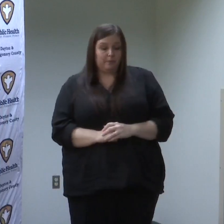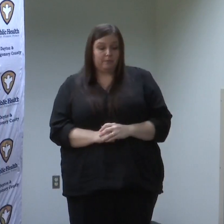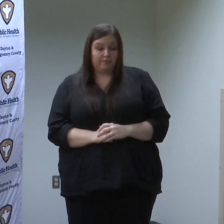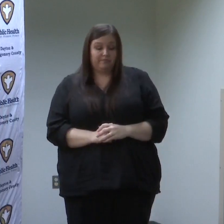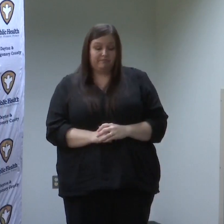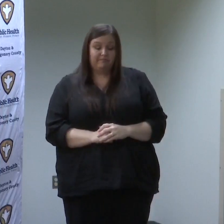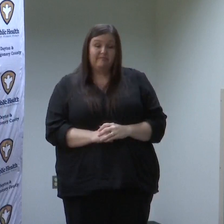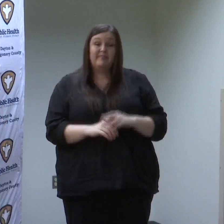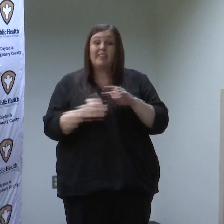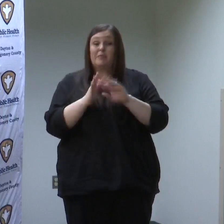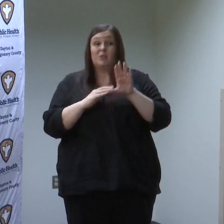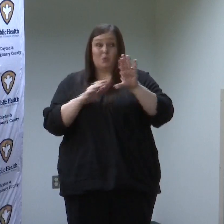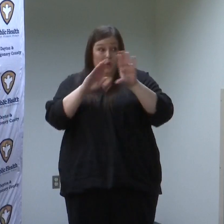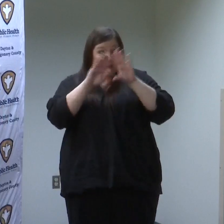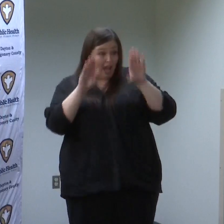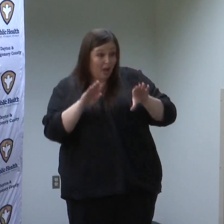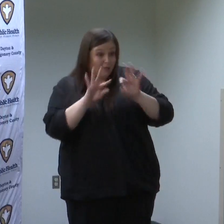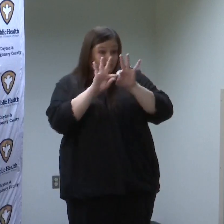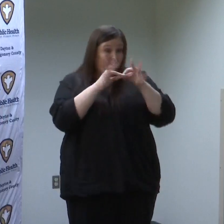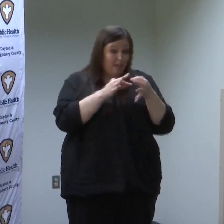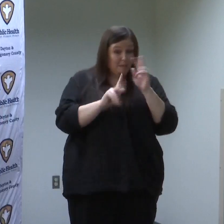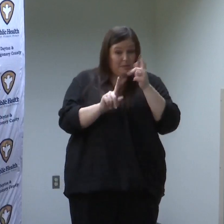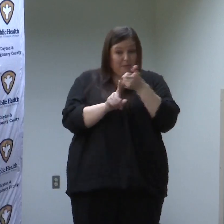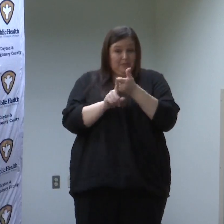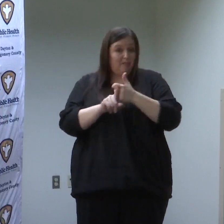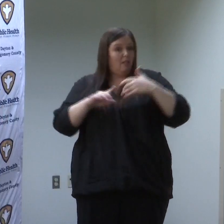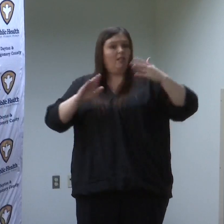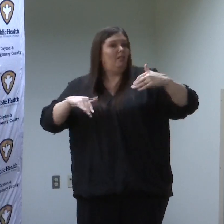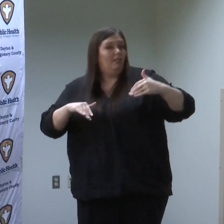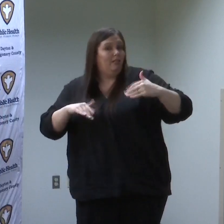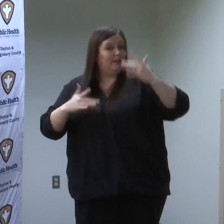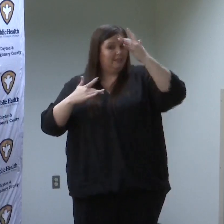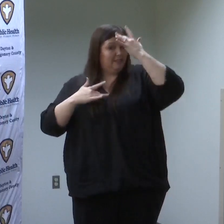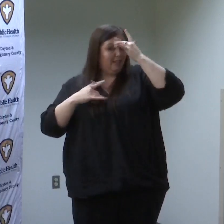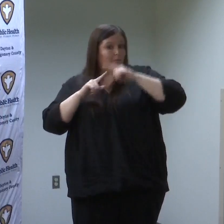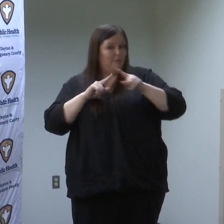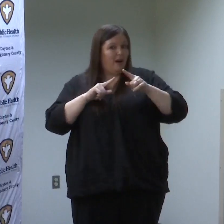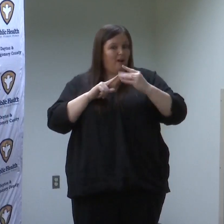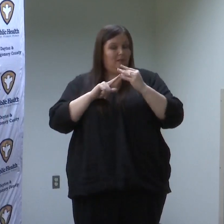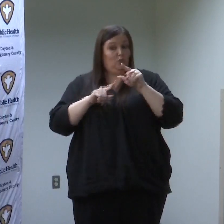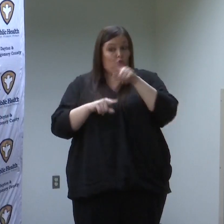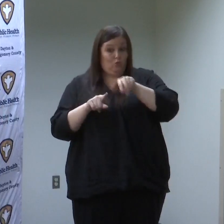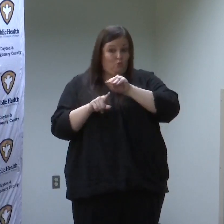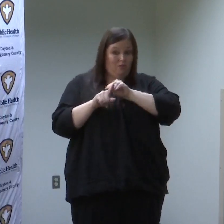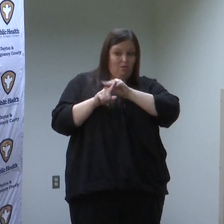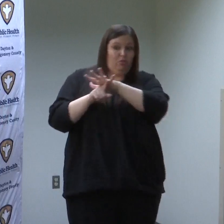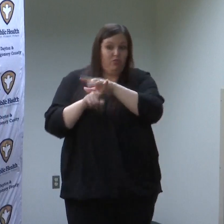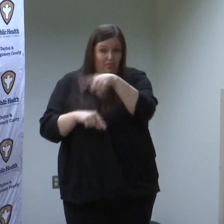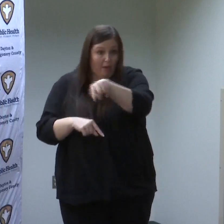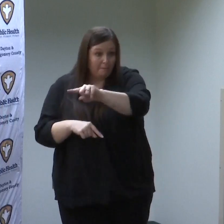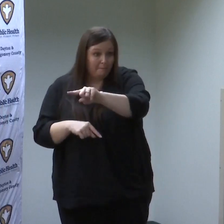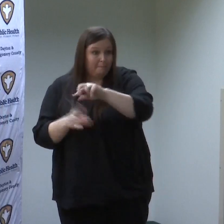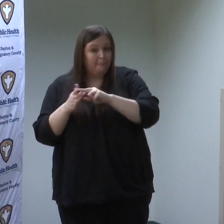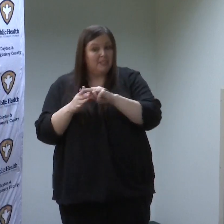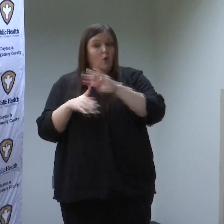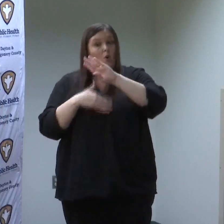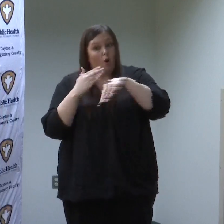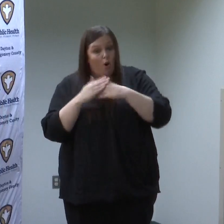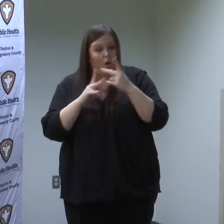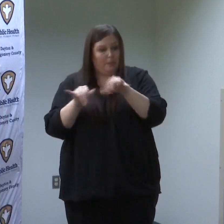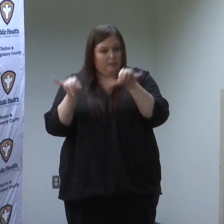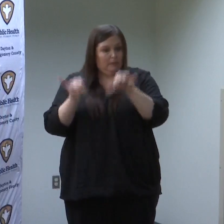That also includes household members who may not be sick, but who have been exposed to you. If you're sick in the home, stay home. Everyone else in the